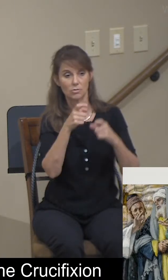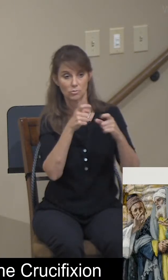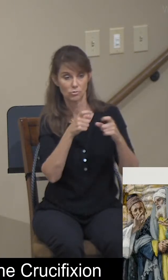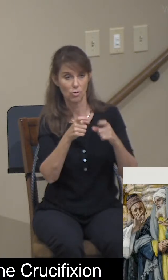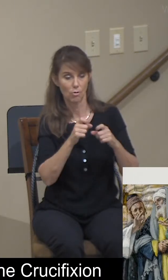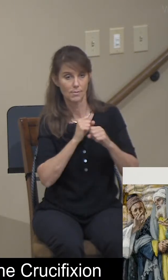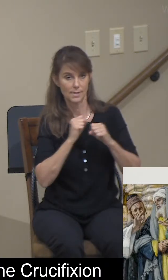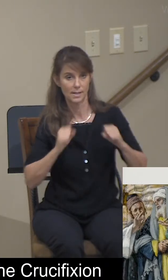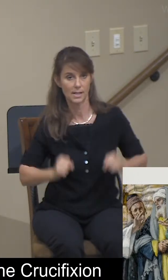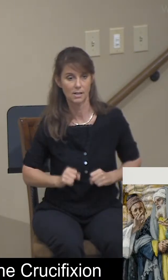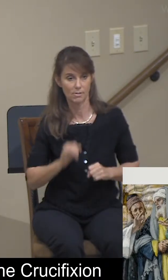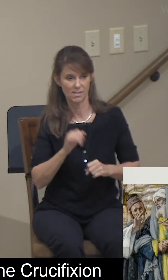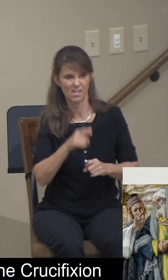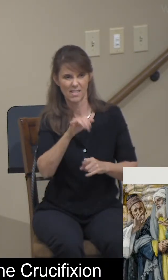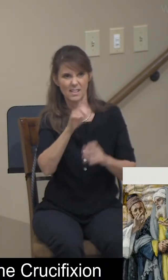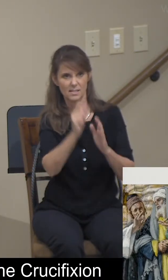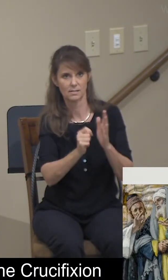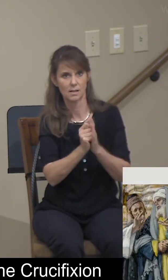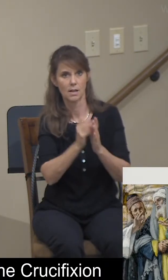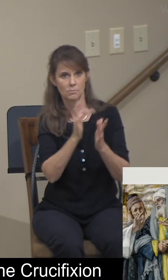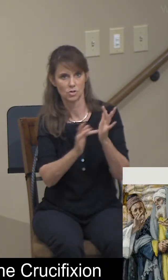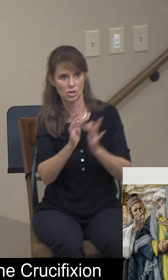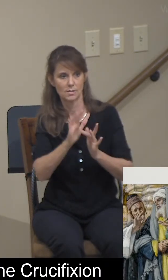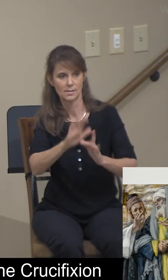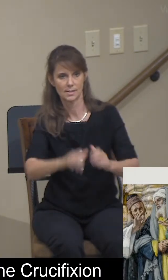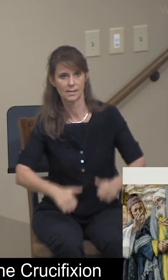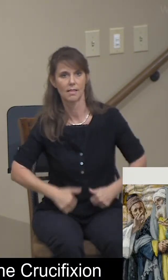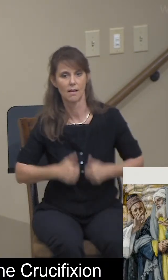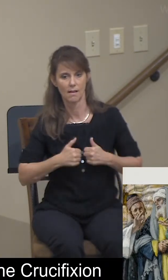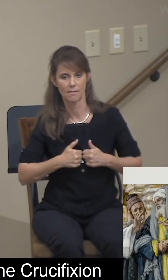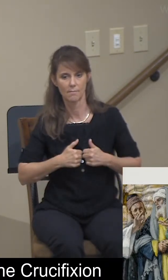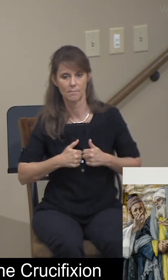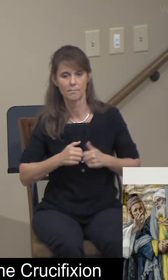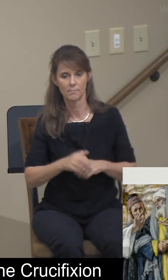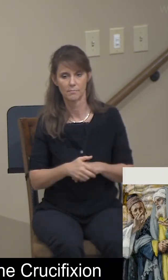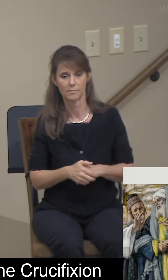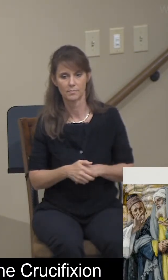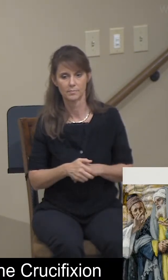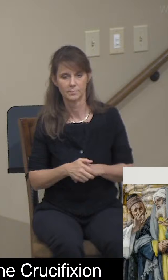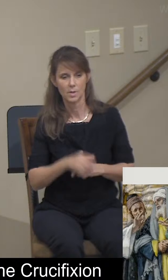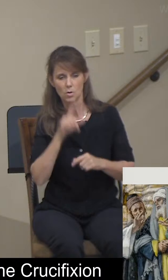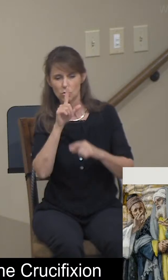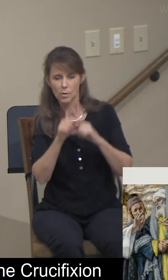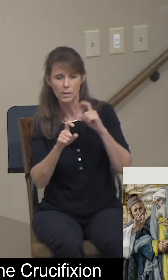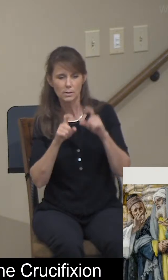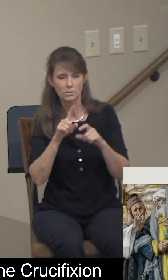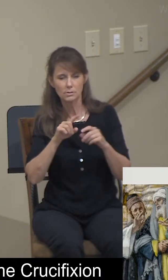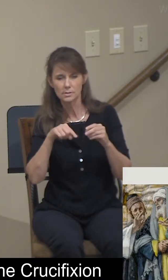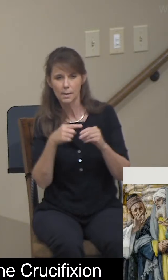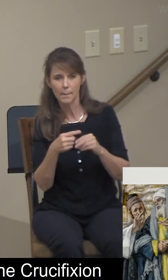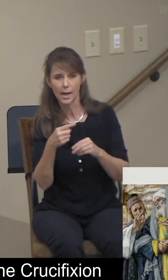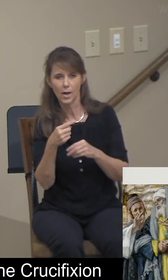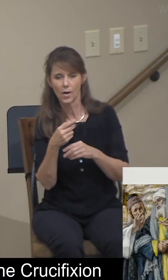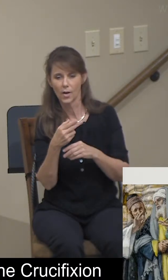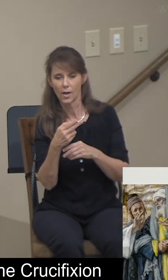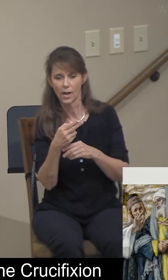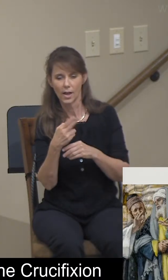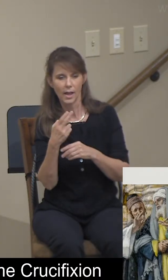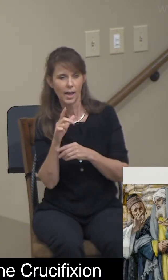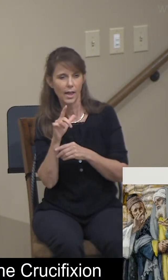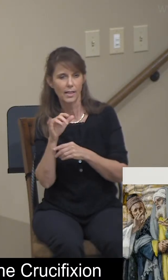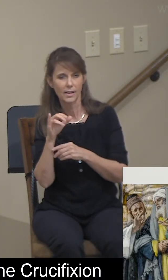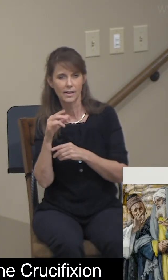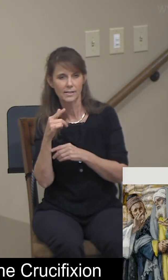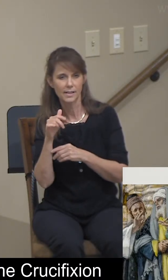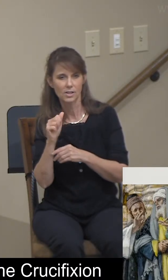Jesus' life. But against the threat of assimilation and these questions over Hellenization is how the Pharisees really